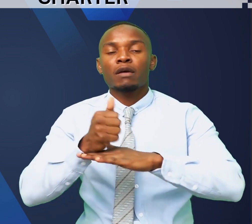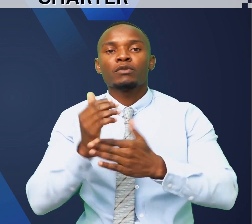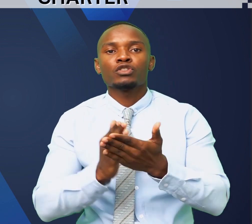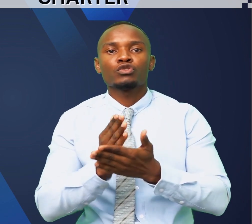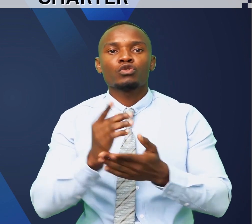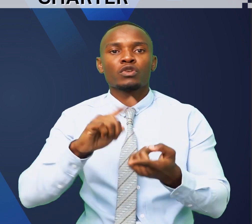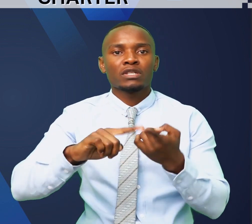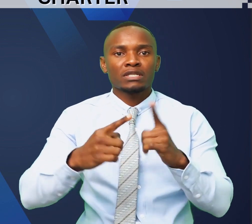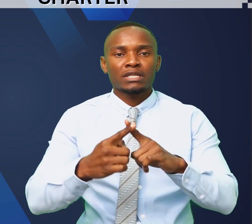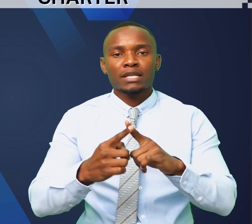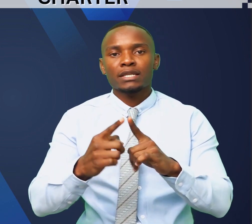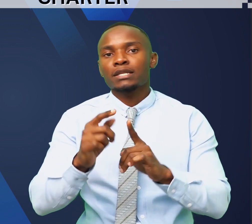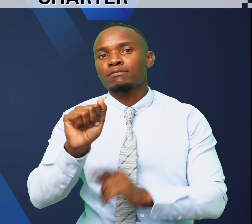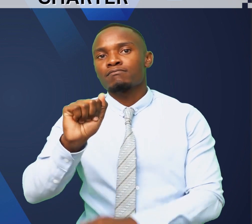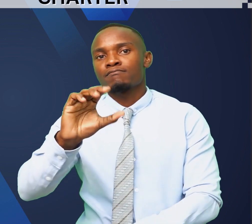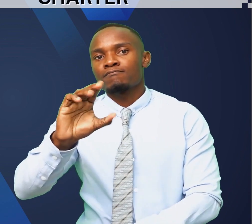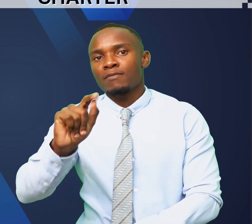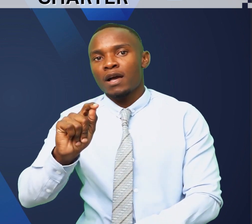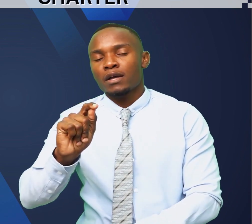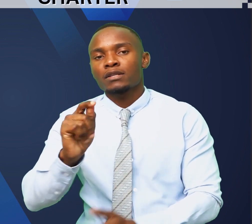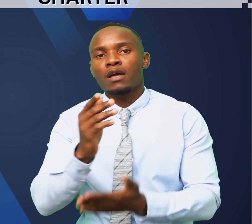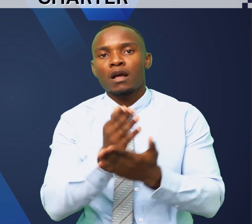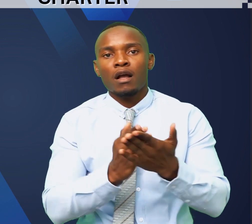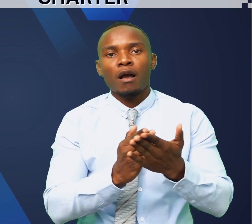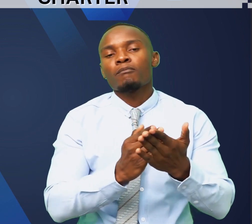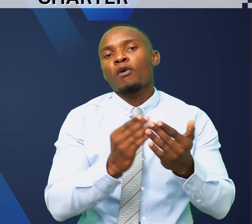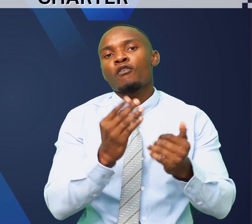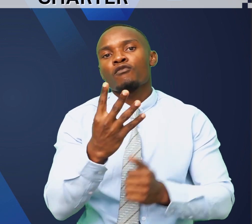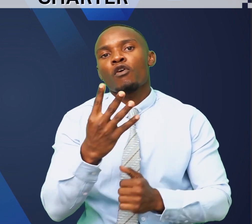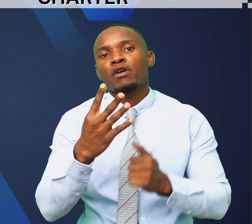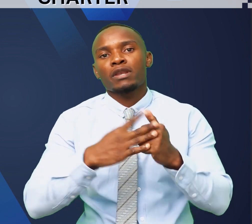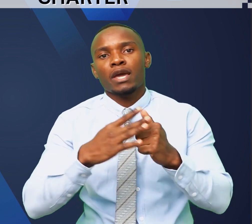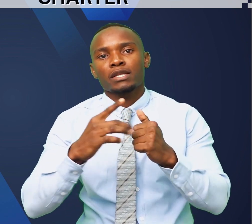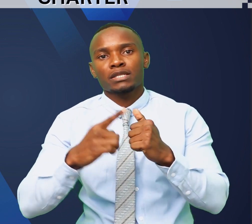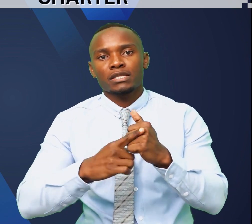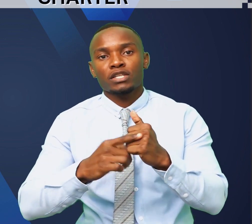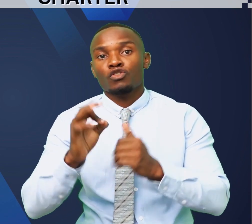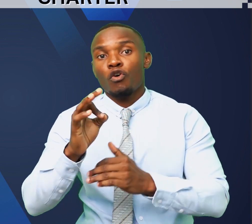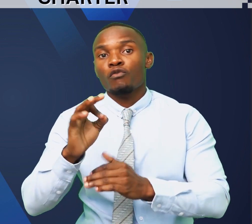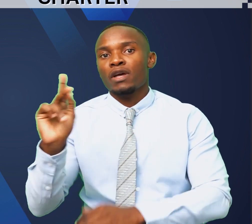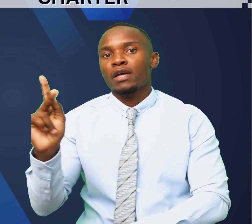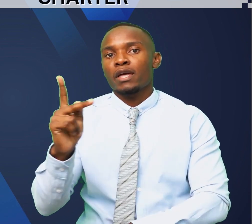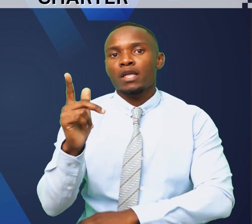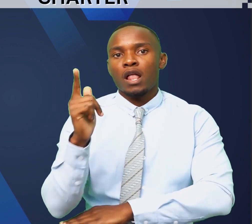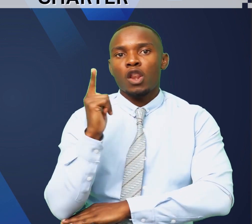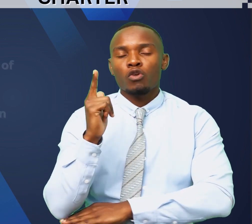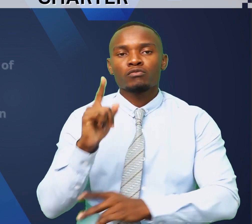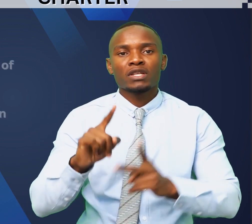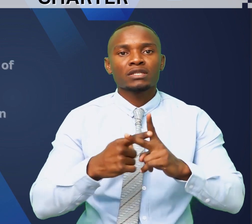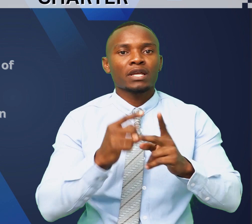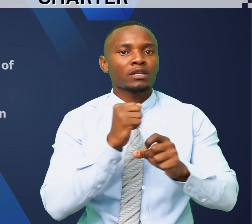Standards Act Cap. 496 of the Laws of Kenya. KEBS started its operations on 12